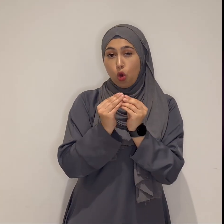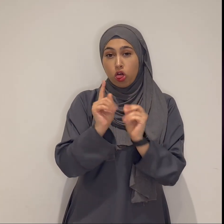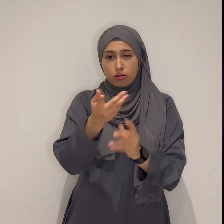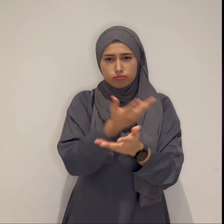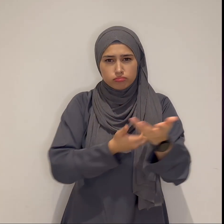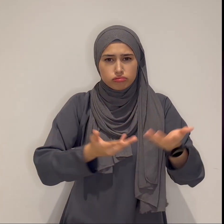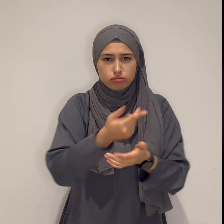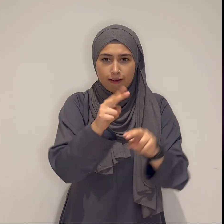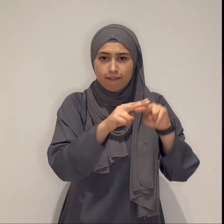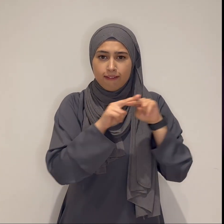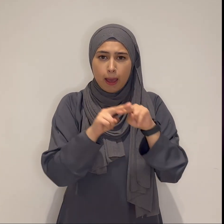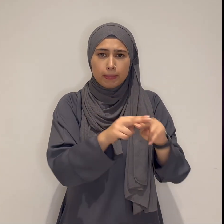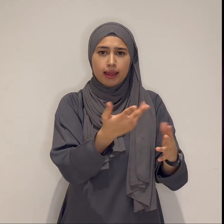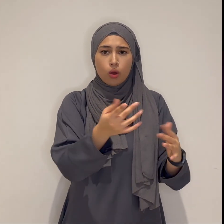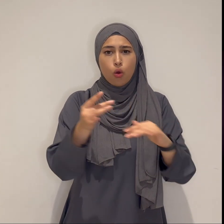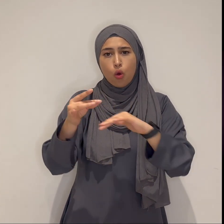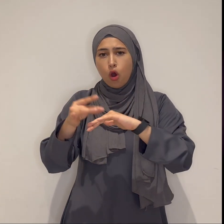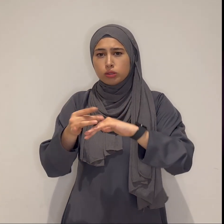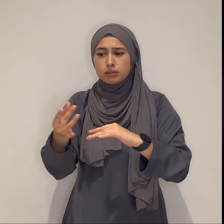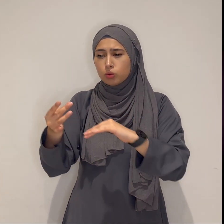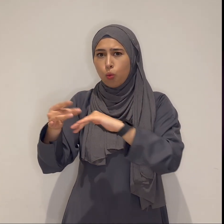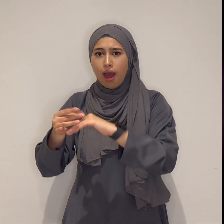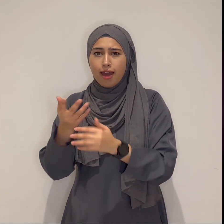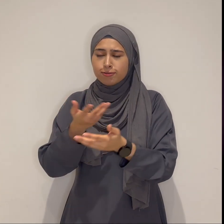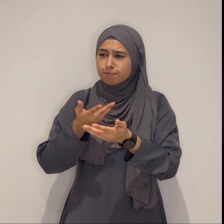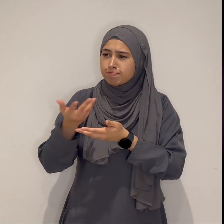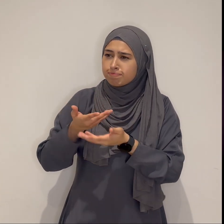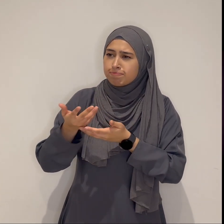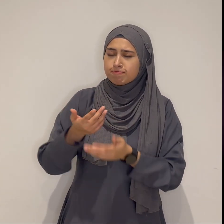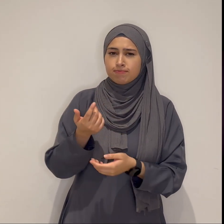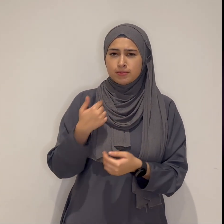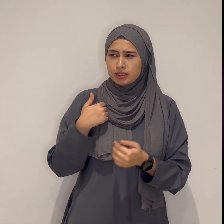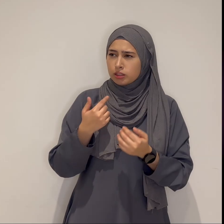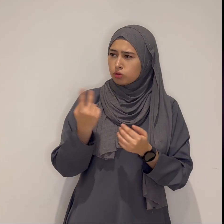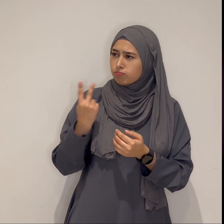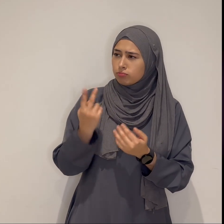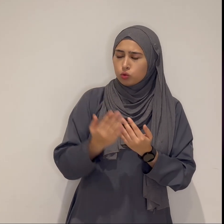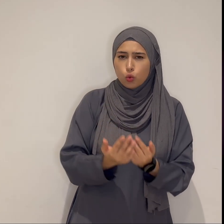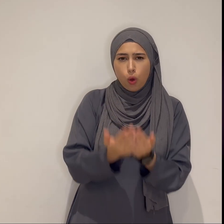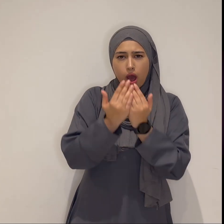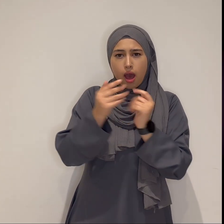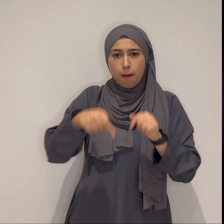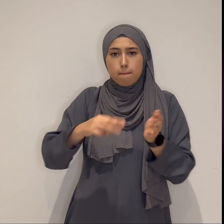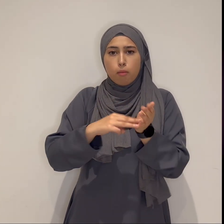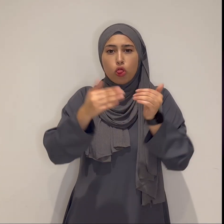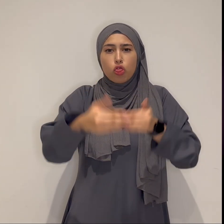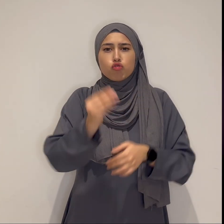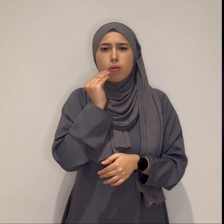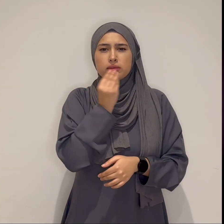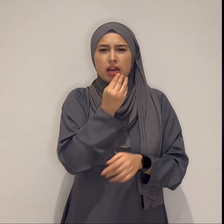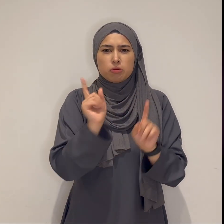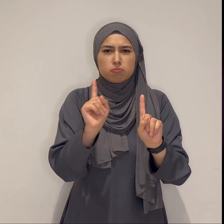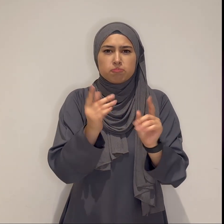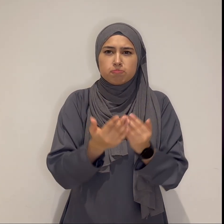Wallahi, it's something worthy of discussion with your family, with your spouse. What dua are we going to make this month of